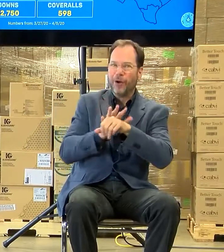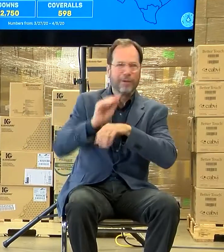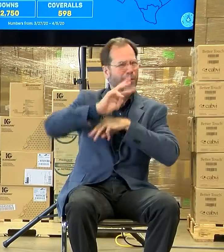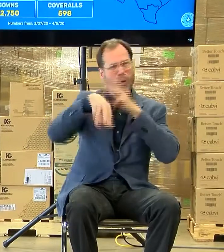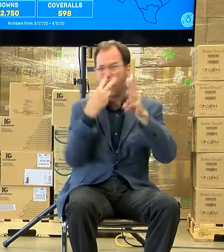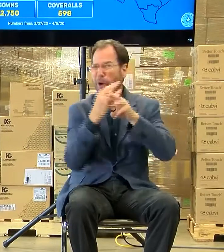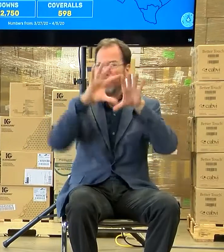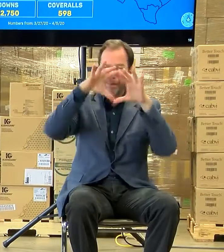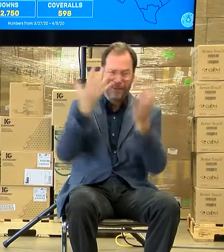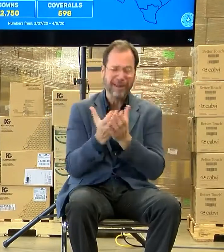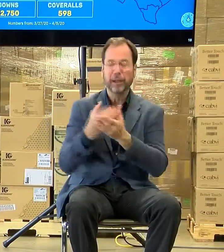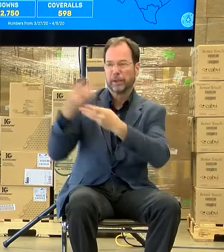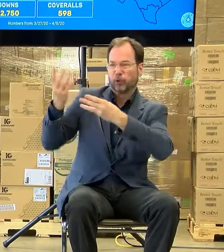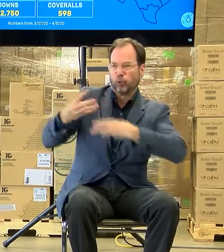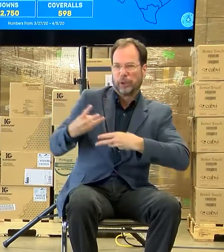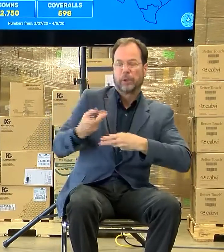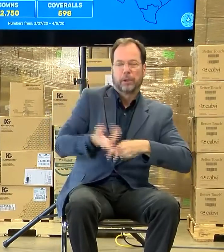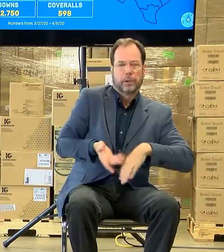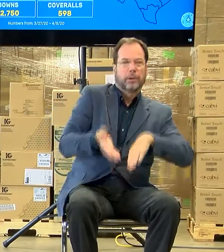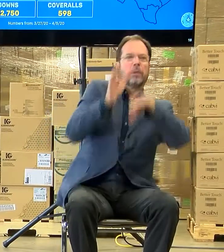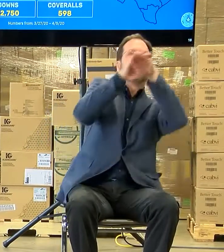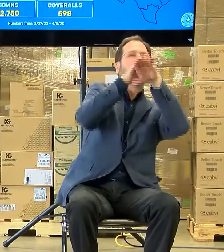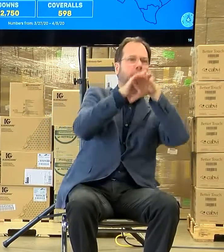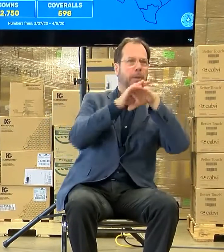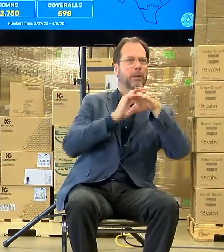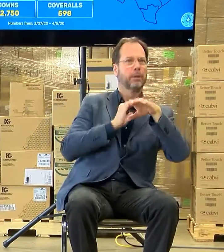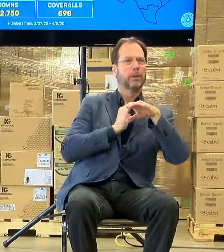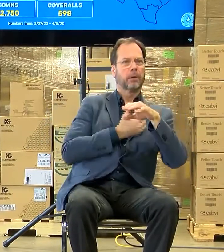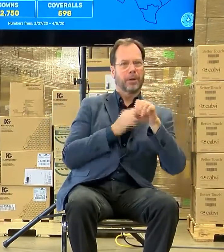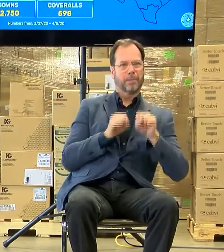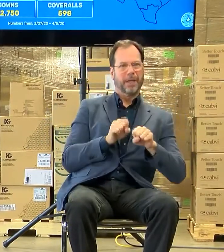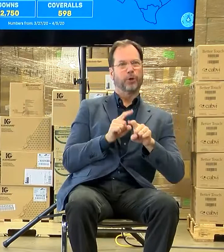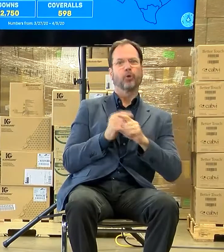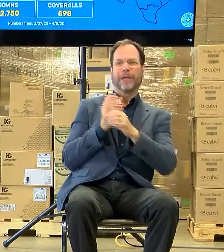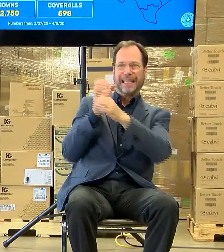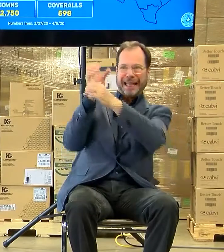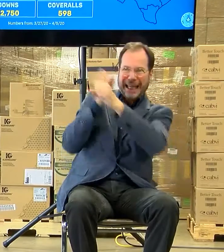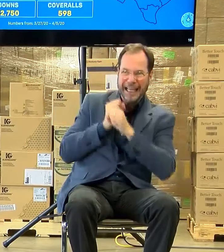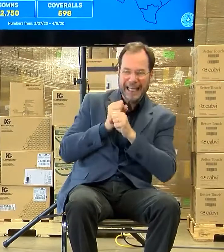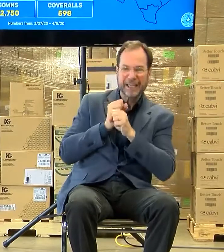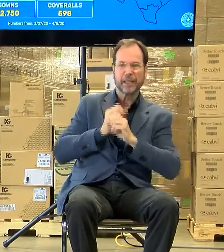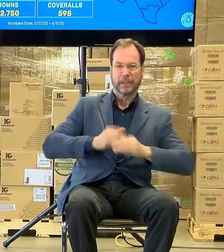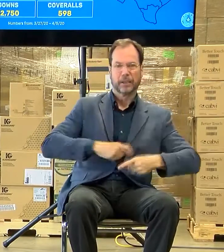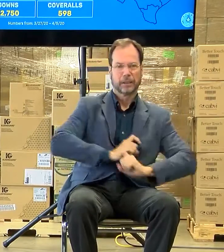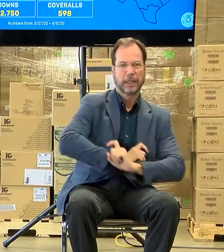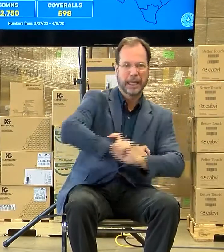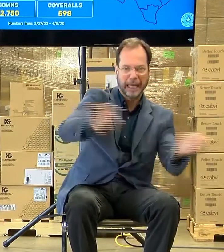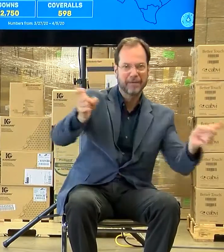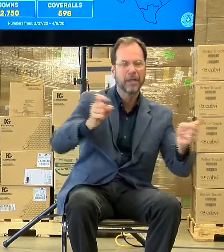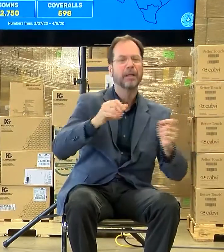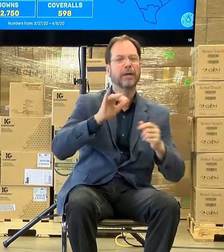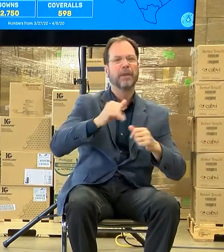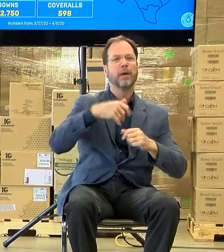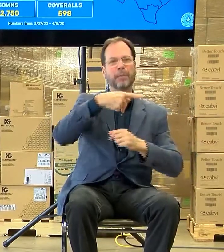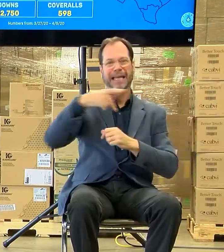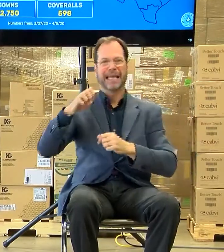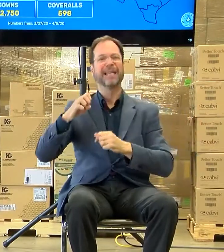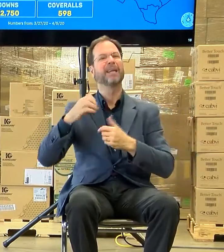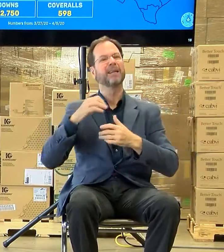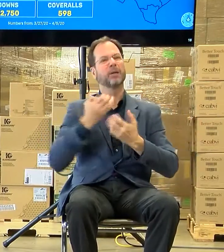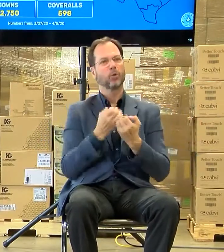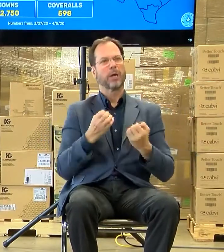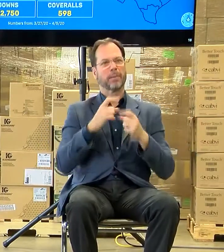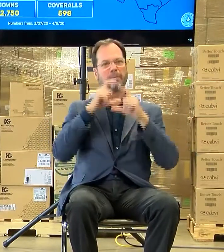globe, now dramatically increasing our ability to acquire and disseminate PPE across the entire